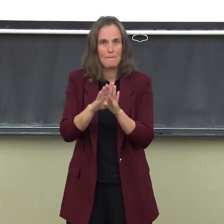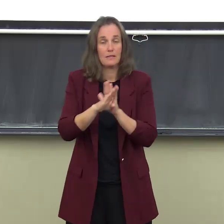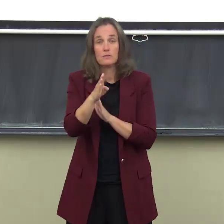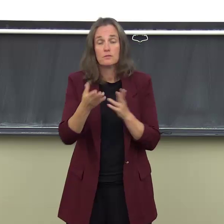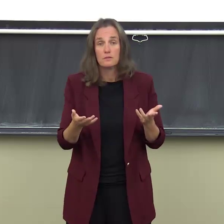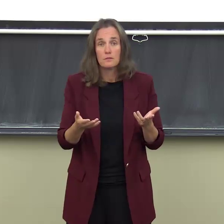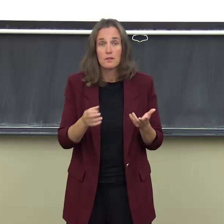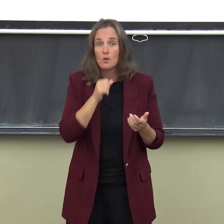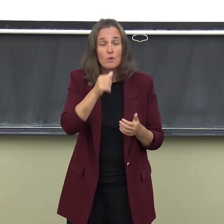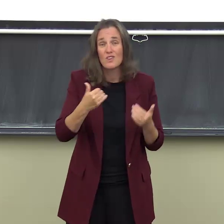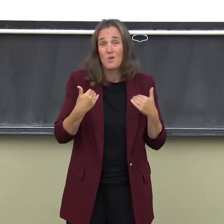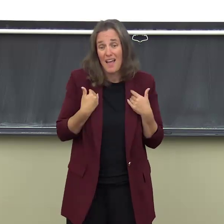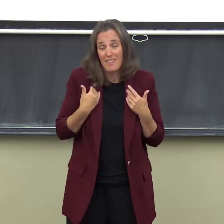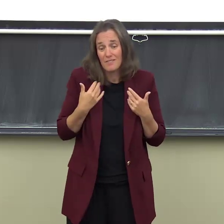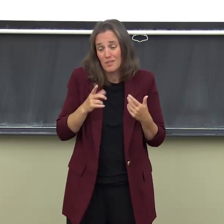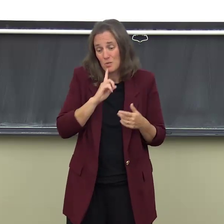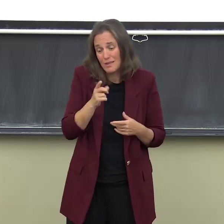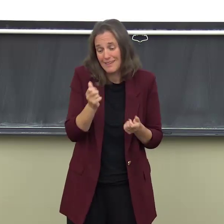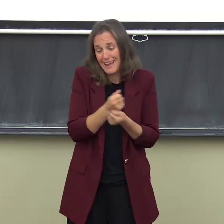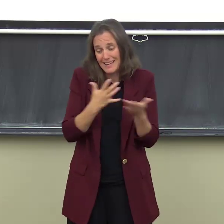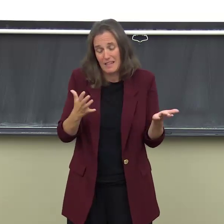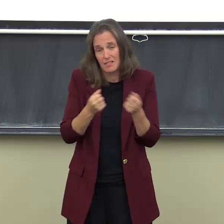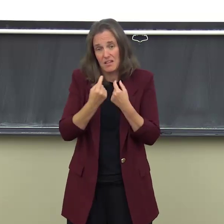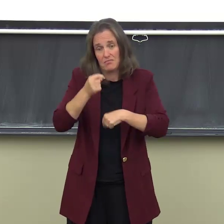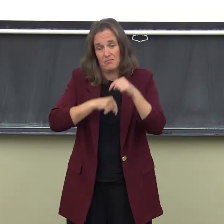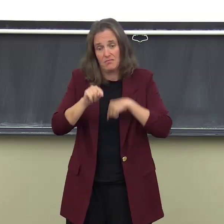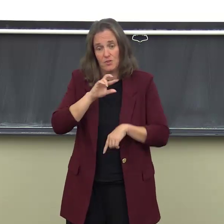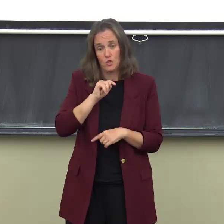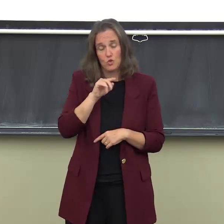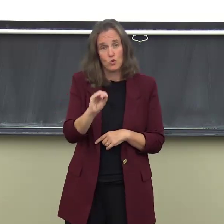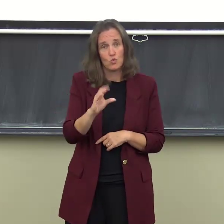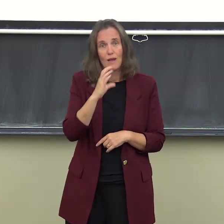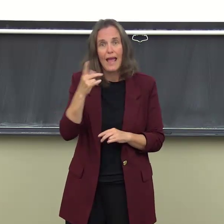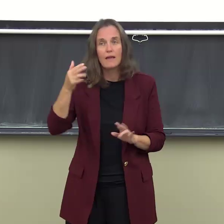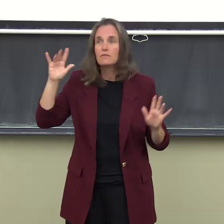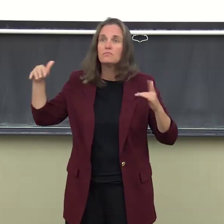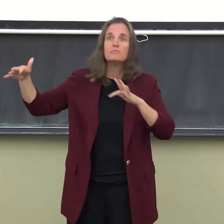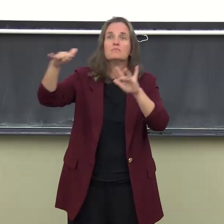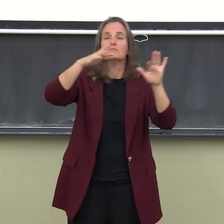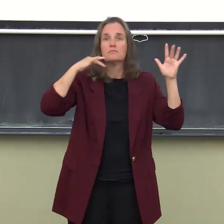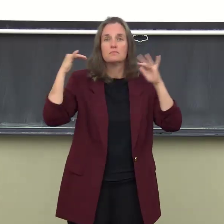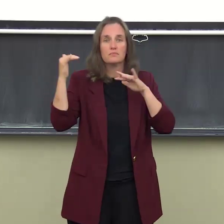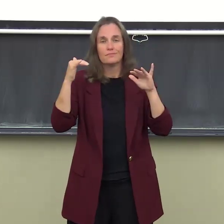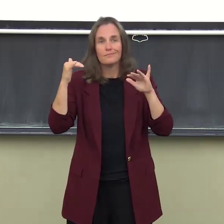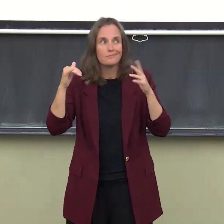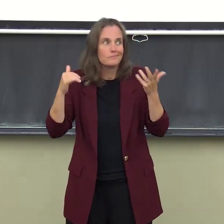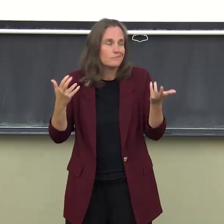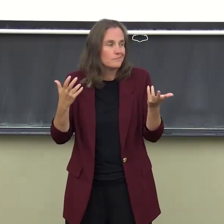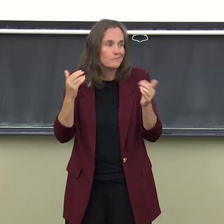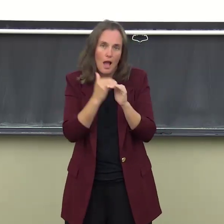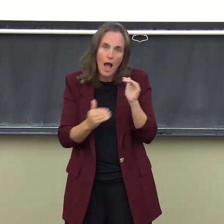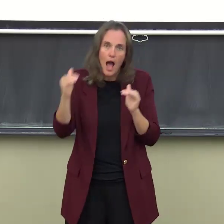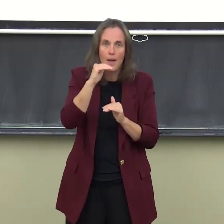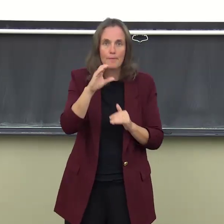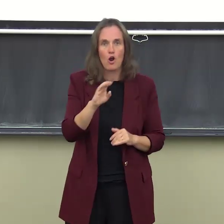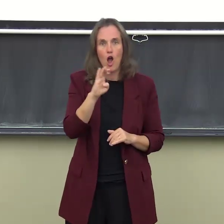have necessarily anything to default to, and we are surrounded by these hyper